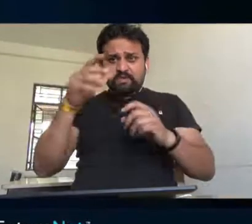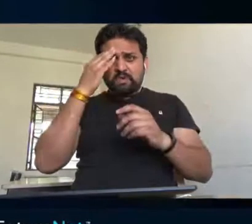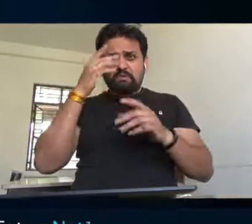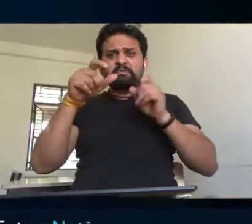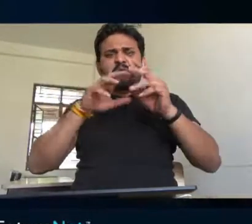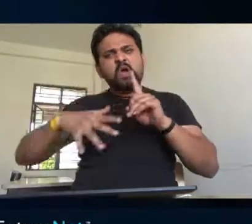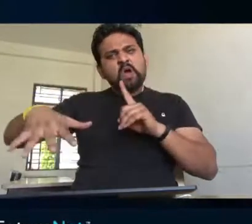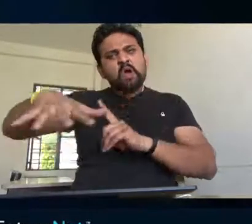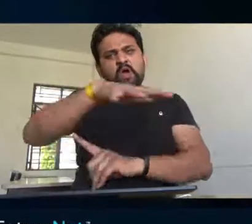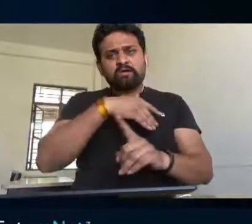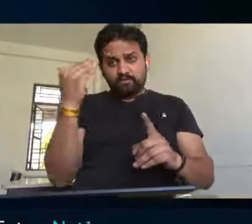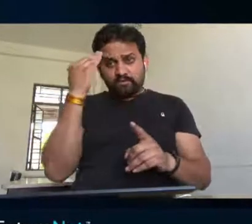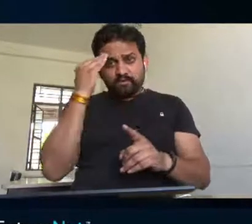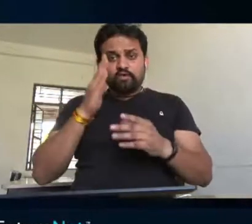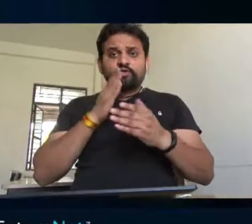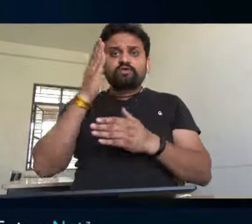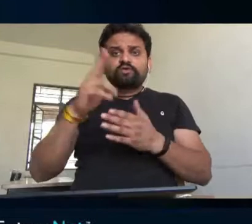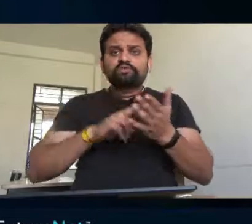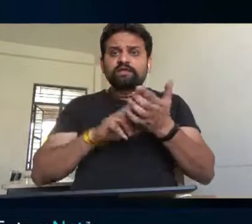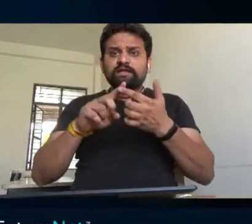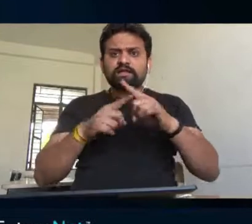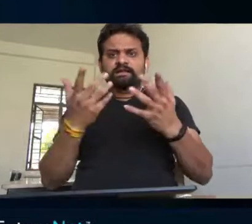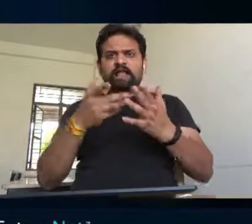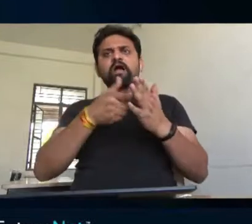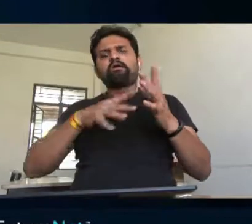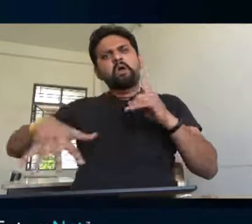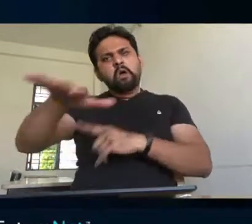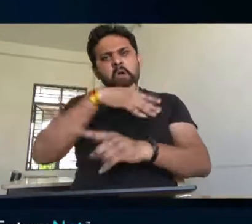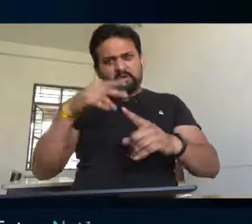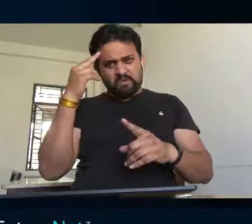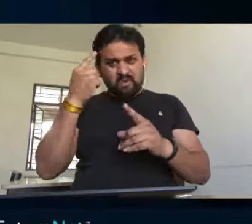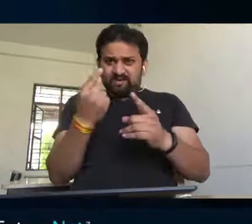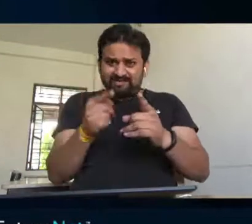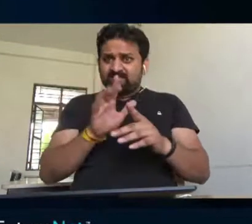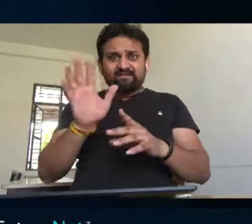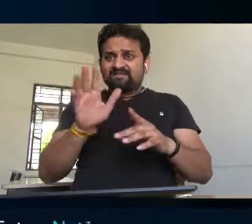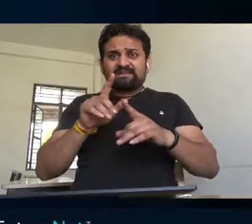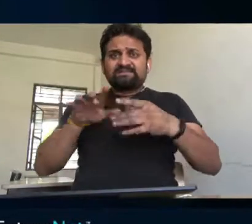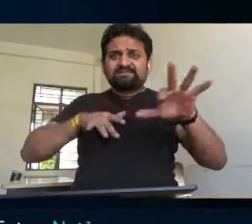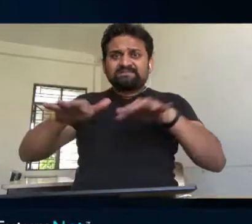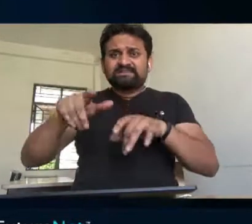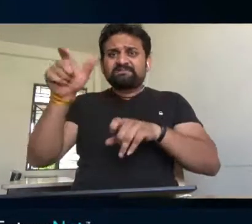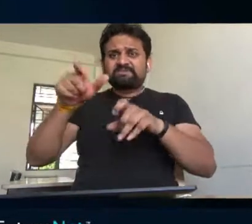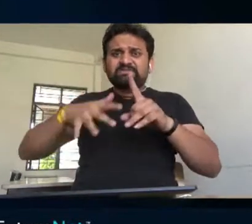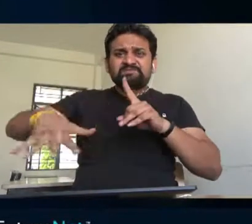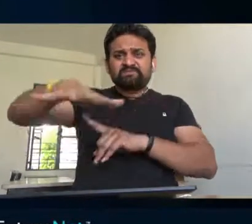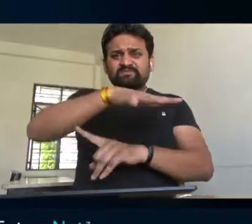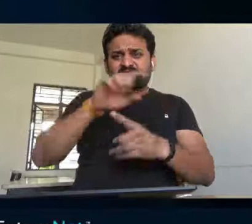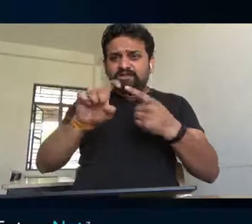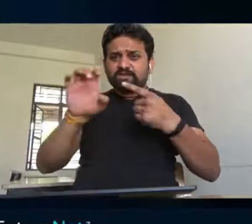700,000 people watched now this European championship when it was in Slovenia. That means